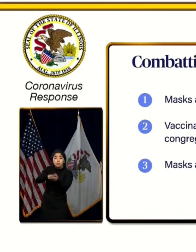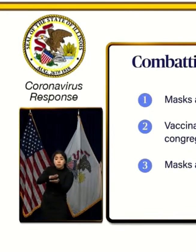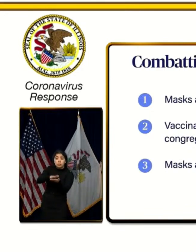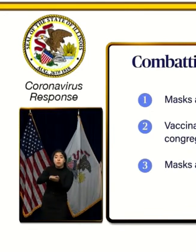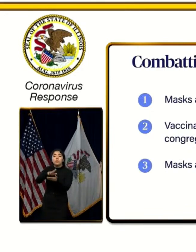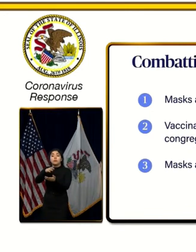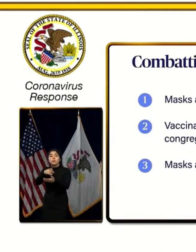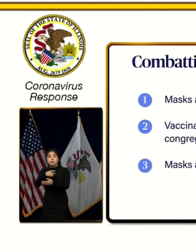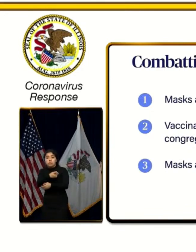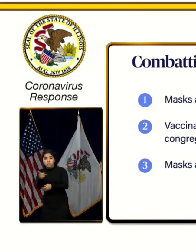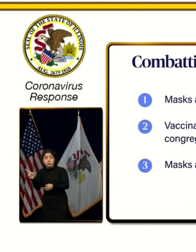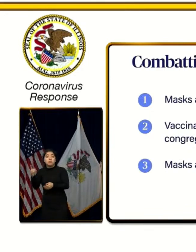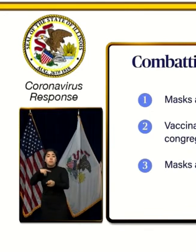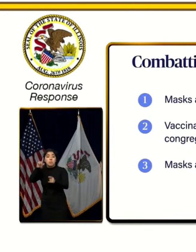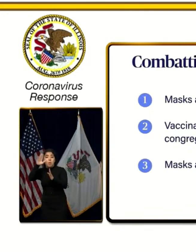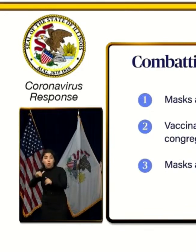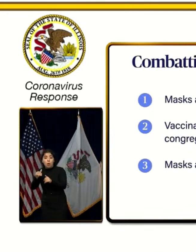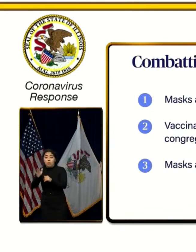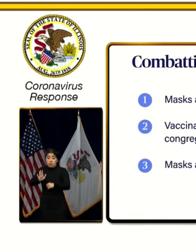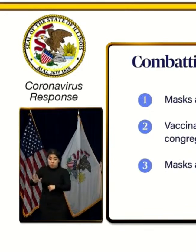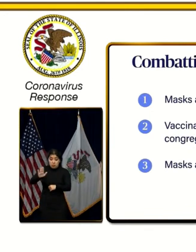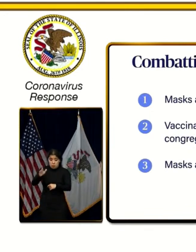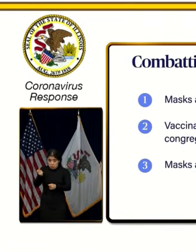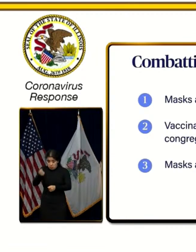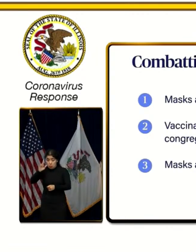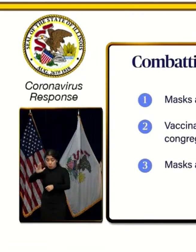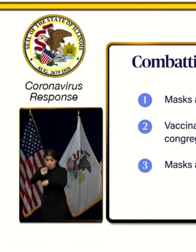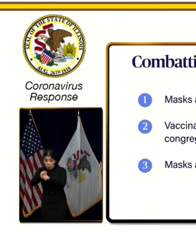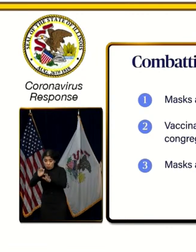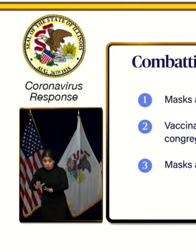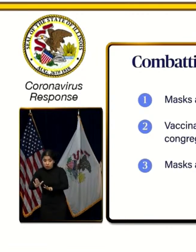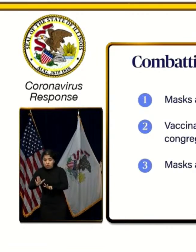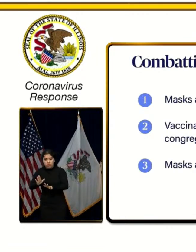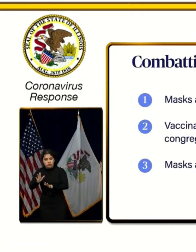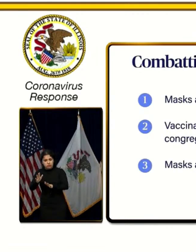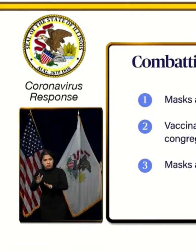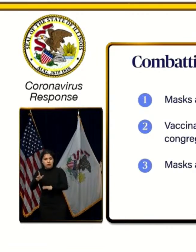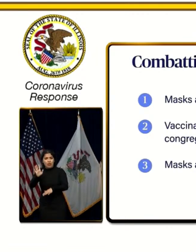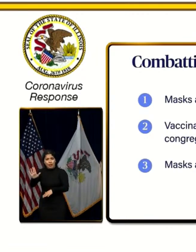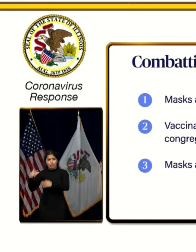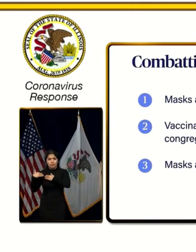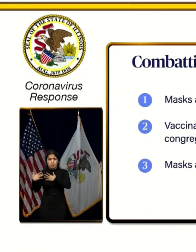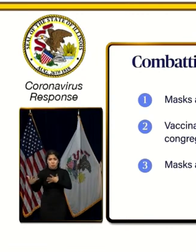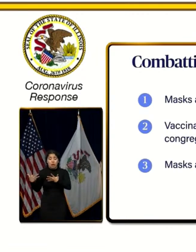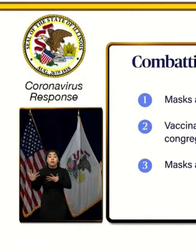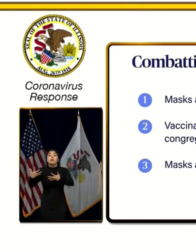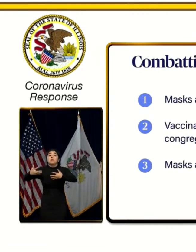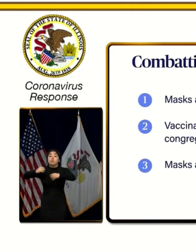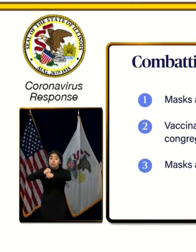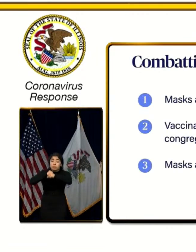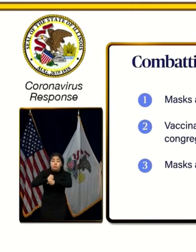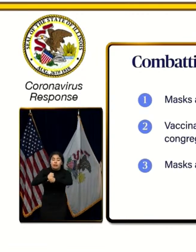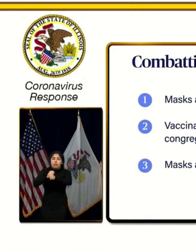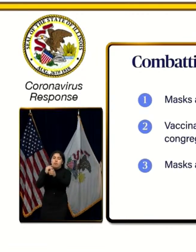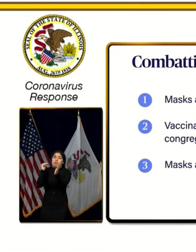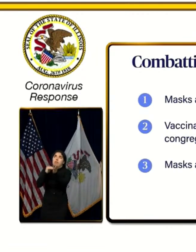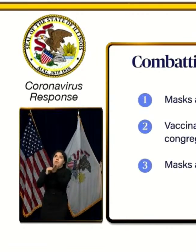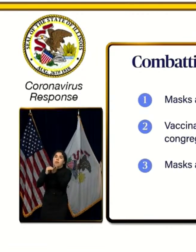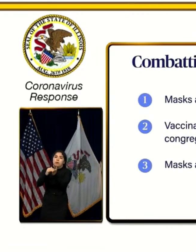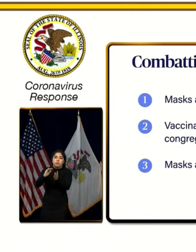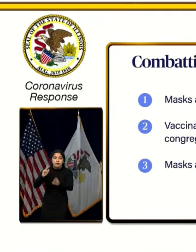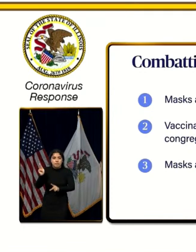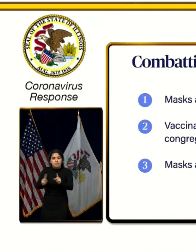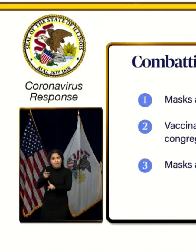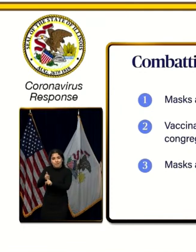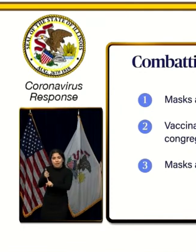of Illinois. Your workers are on the front lines of protecting thousands of our elderly loved ones.